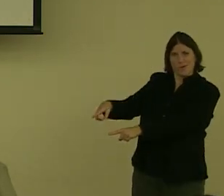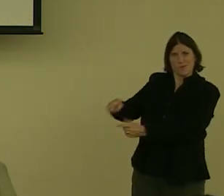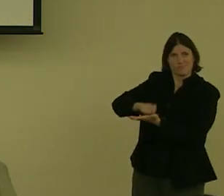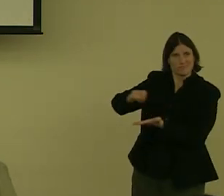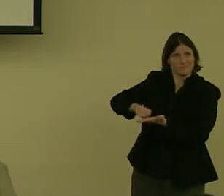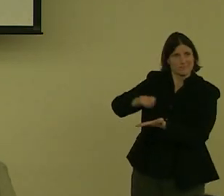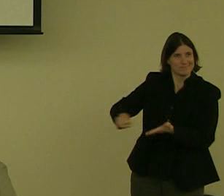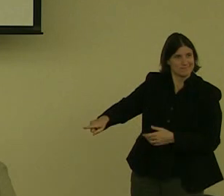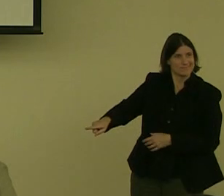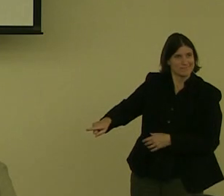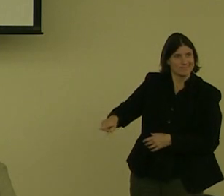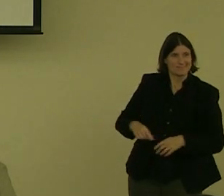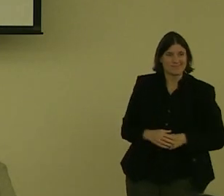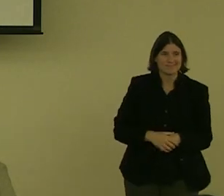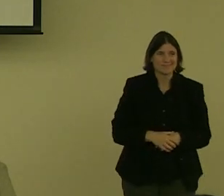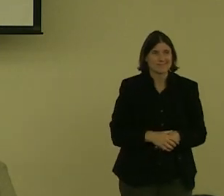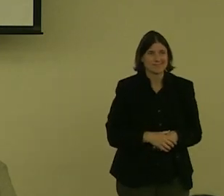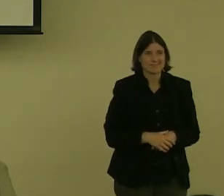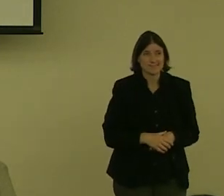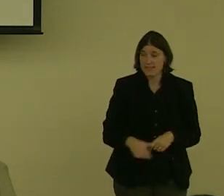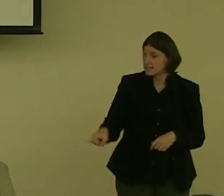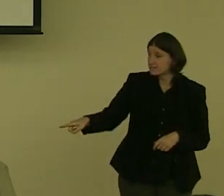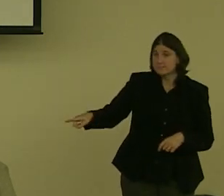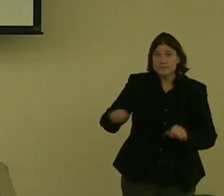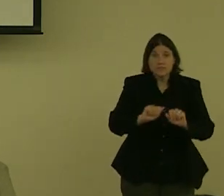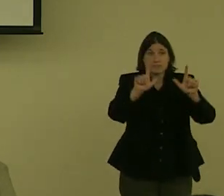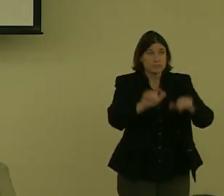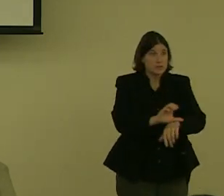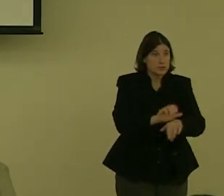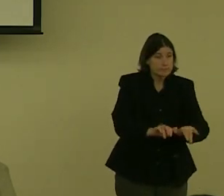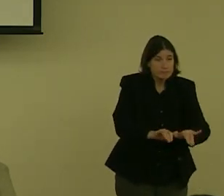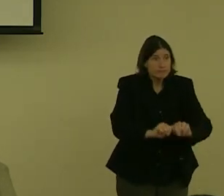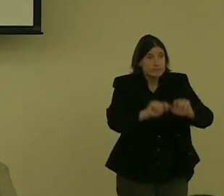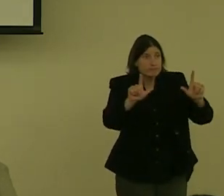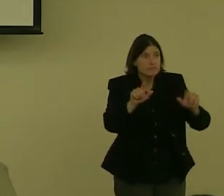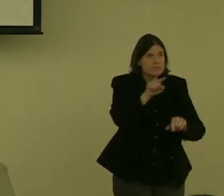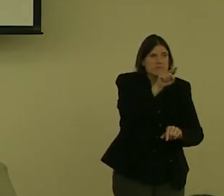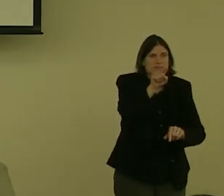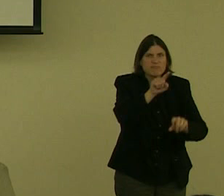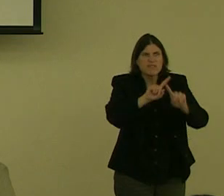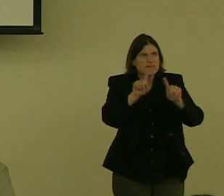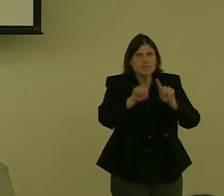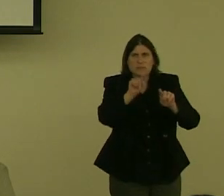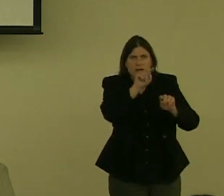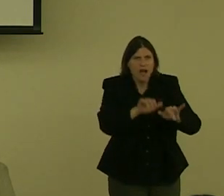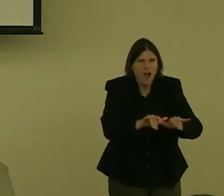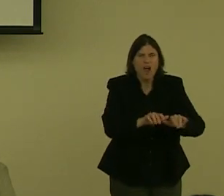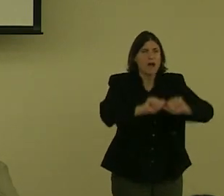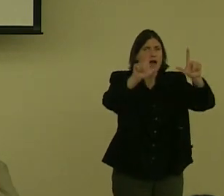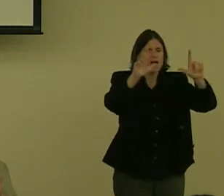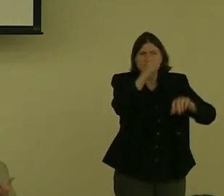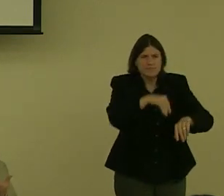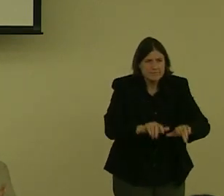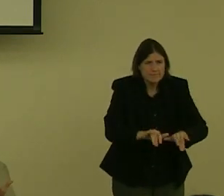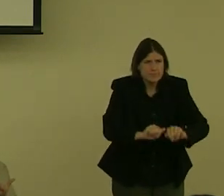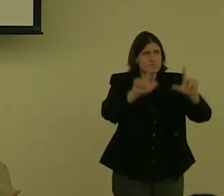go online, I'm like, there's something going on in comics. I want to go. I generally don't look to academic publications right away. I look,